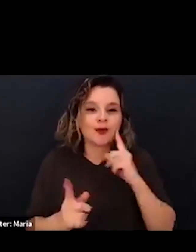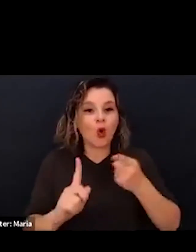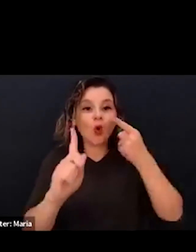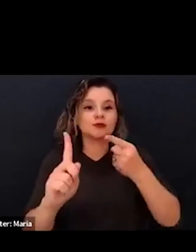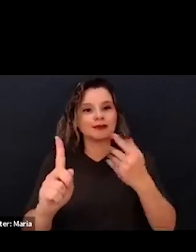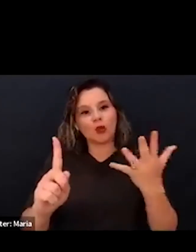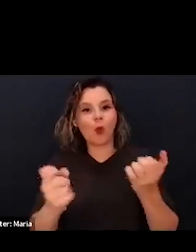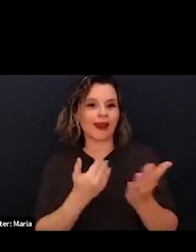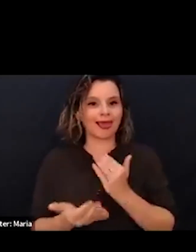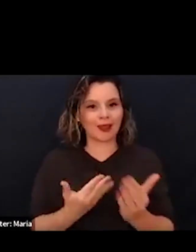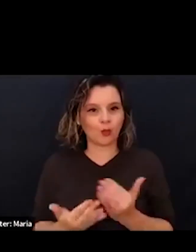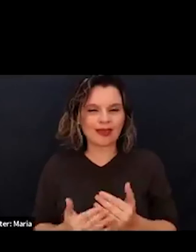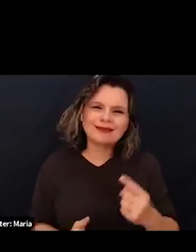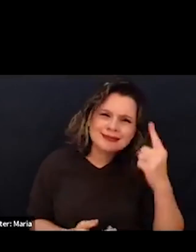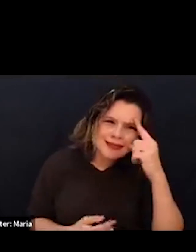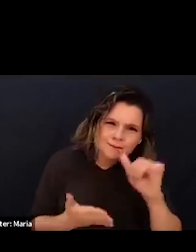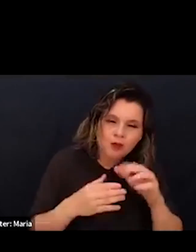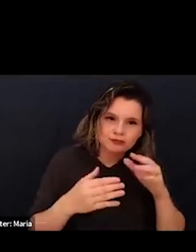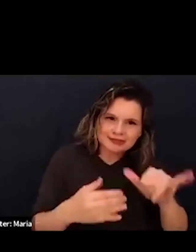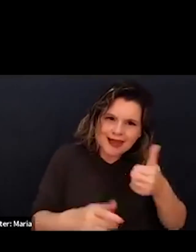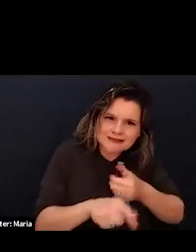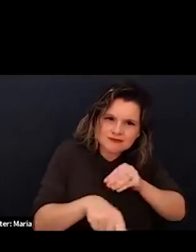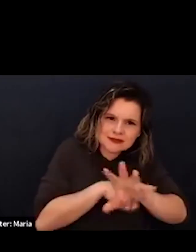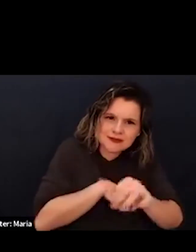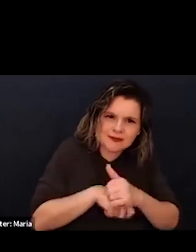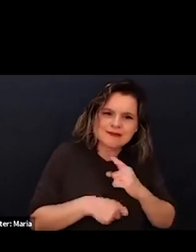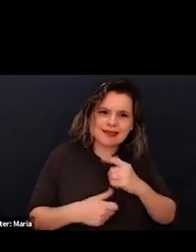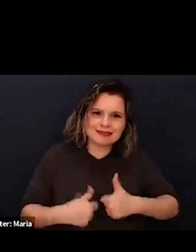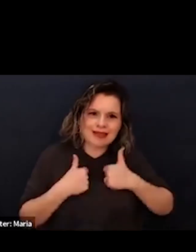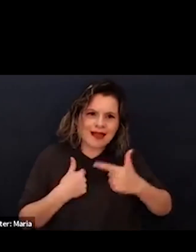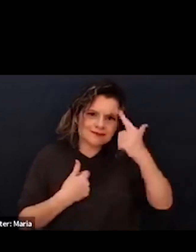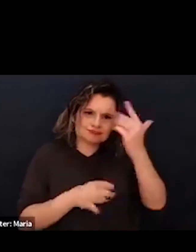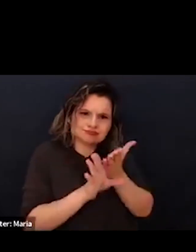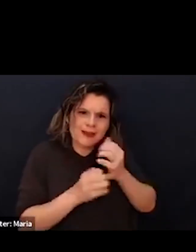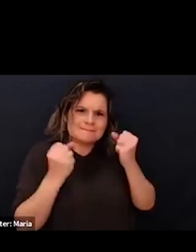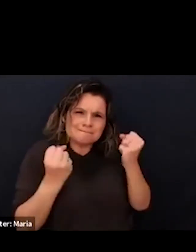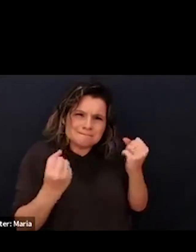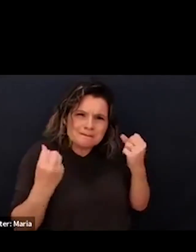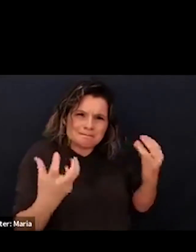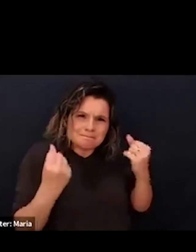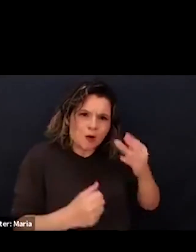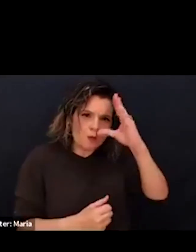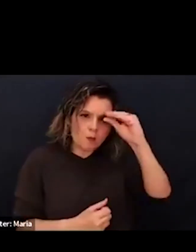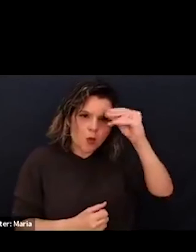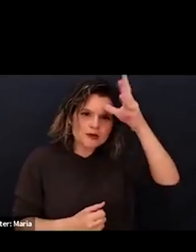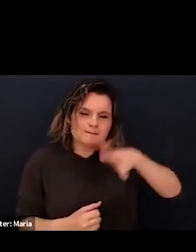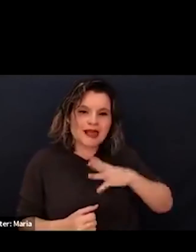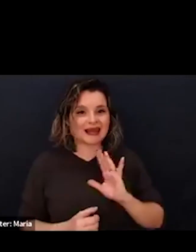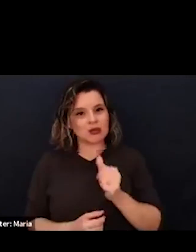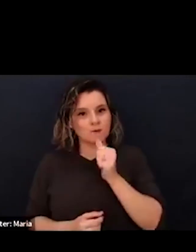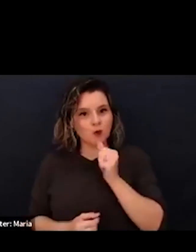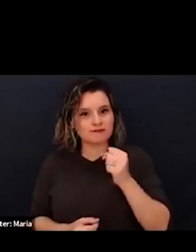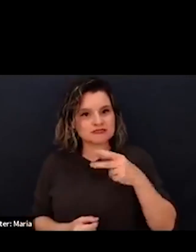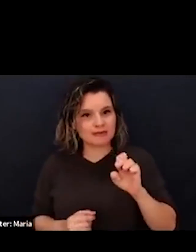it anyways. Think about how influential that is in the lives and psyches of millions and millions of boys and men in their private space.